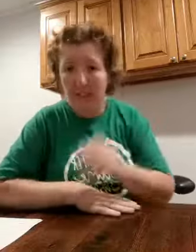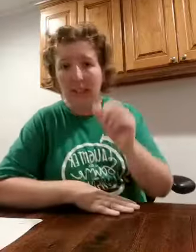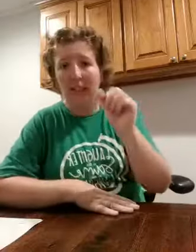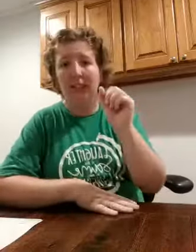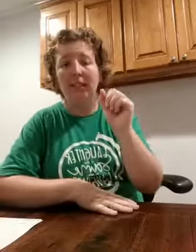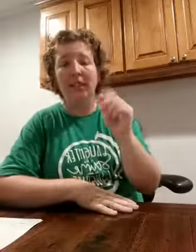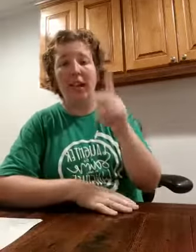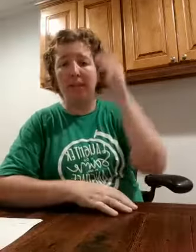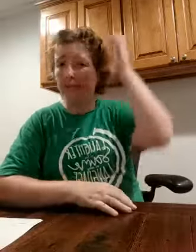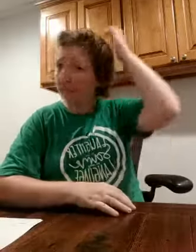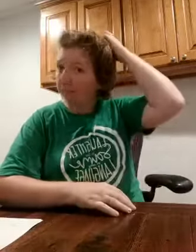Okay.